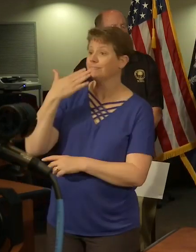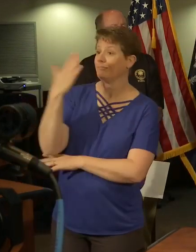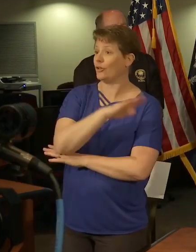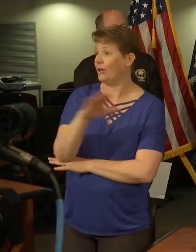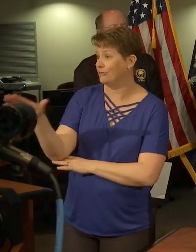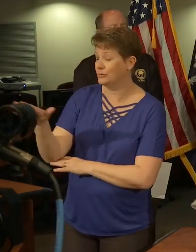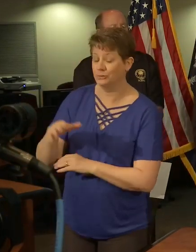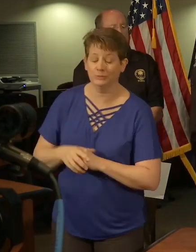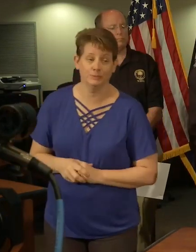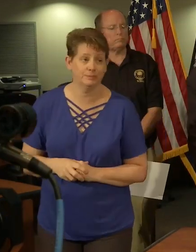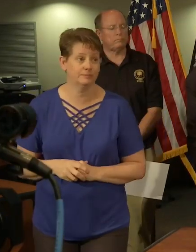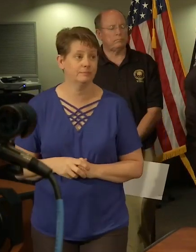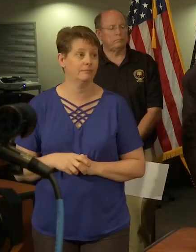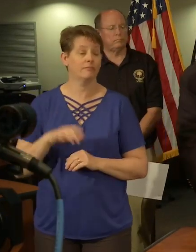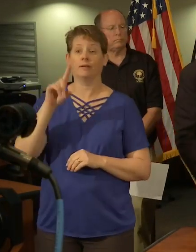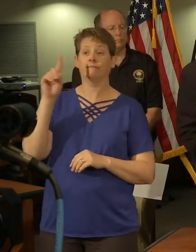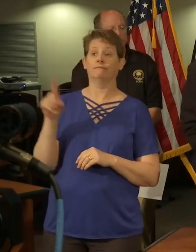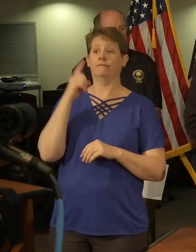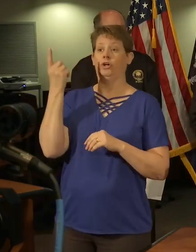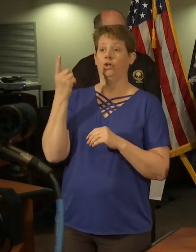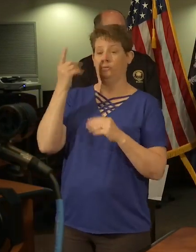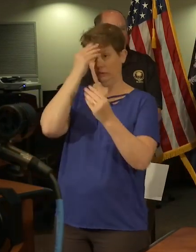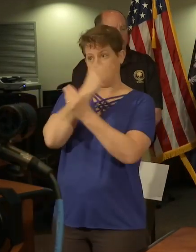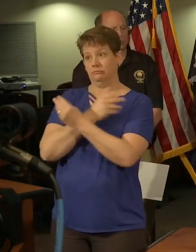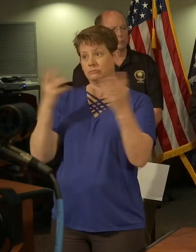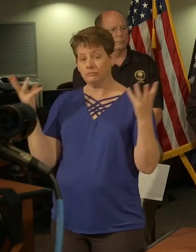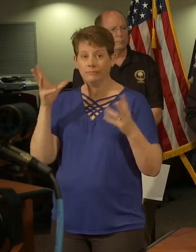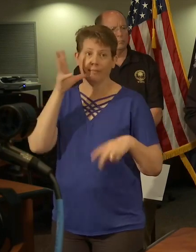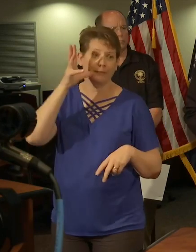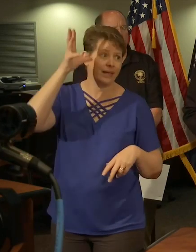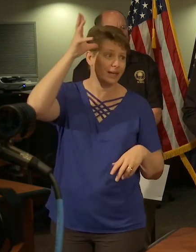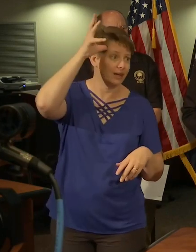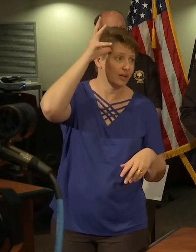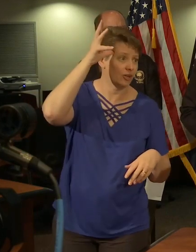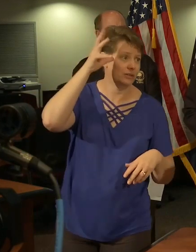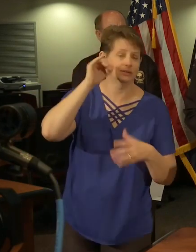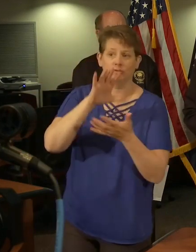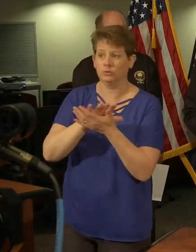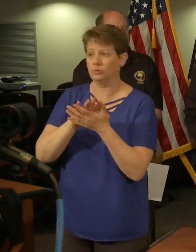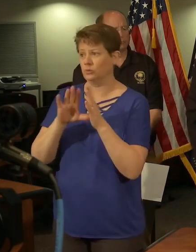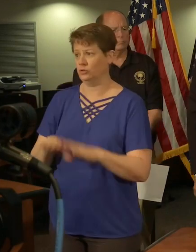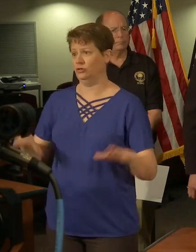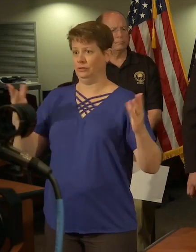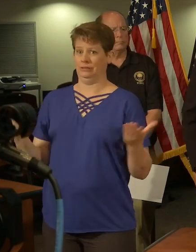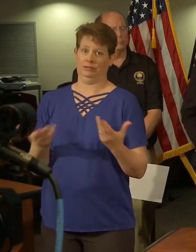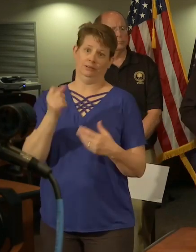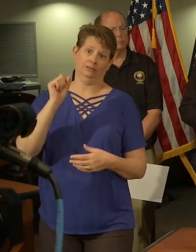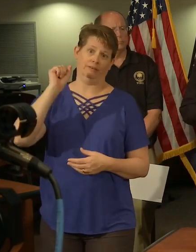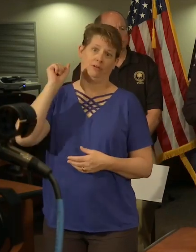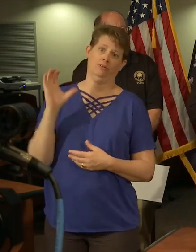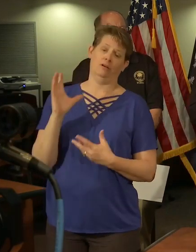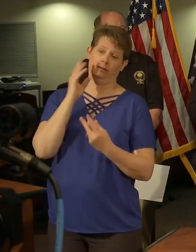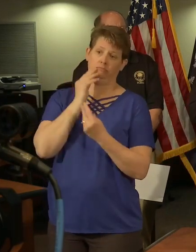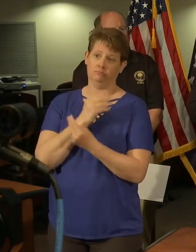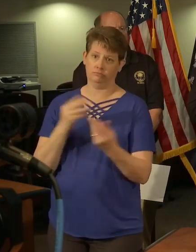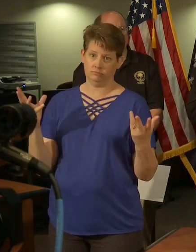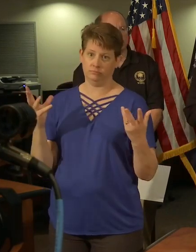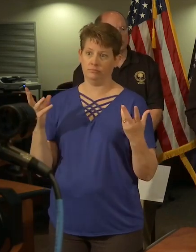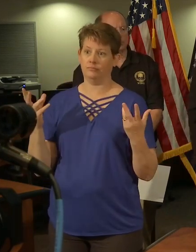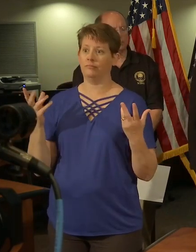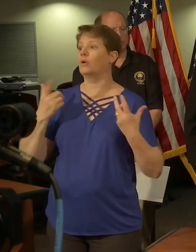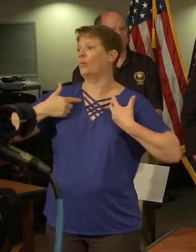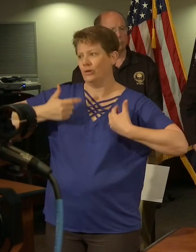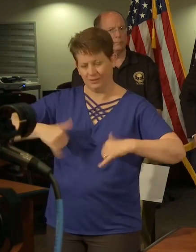afternoon, everyone. I first want to assure all the parents of school children in this state that we are still